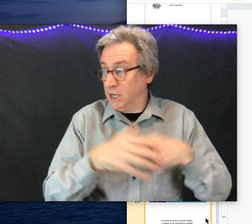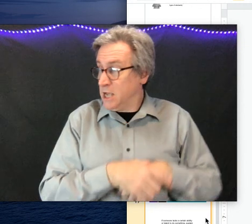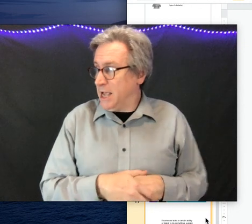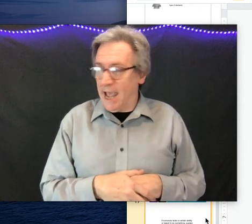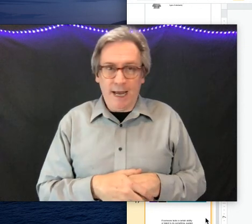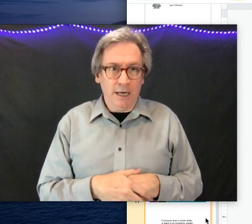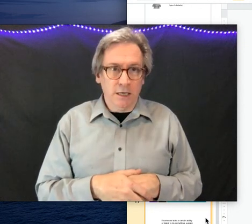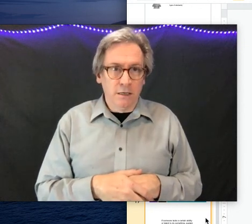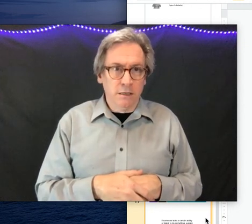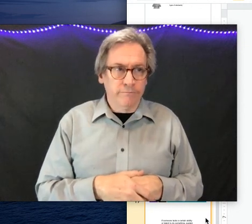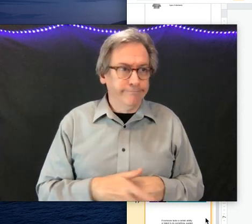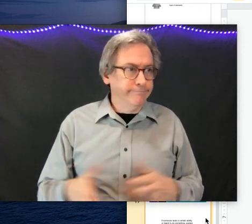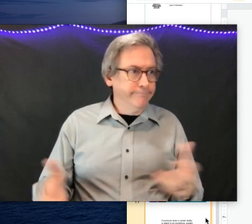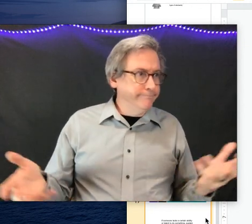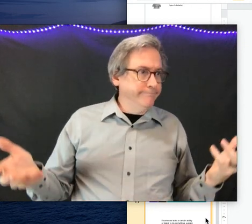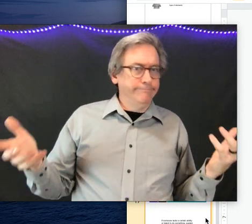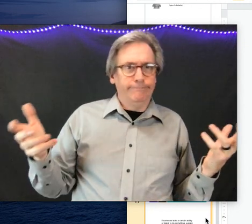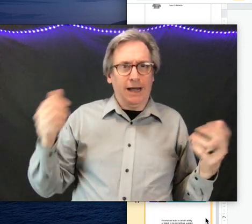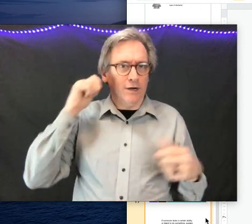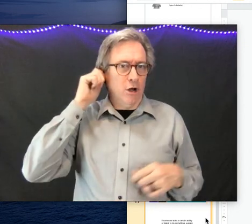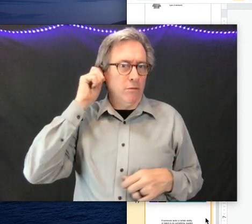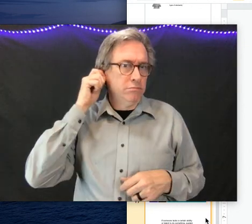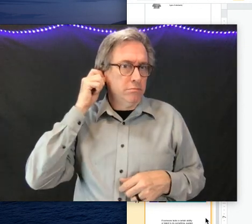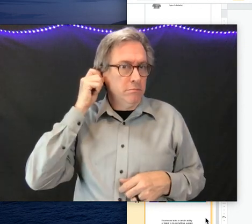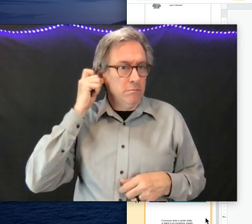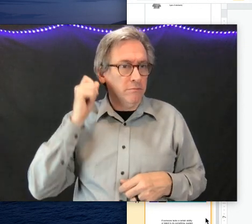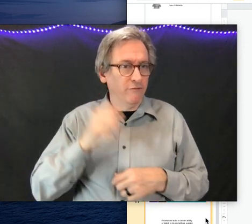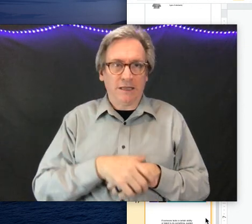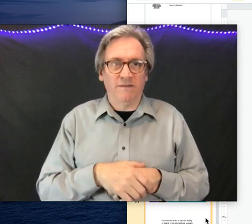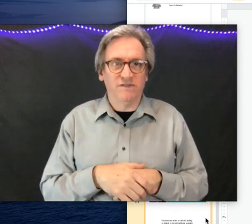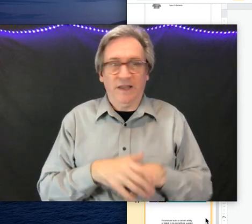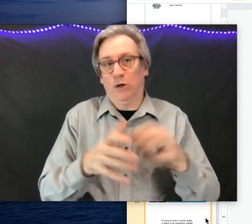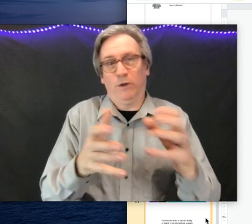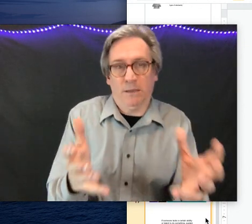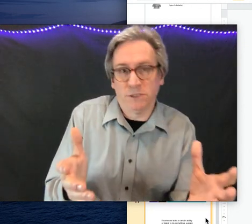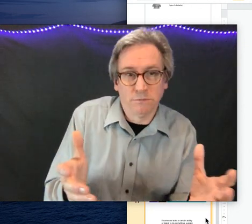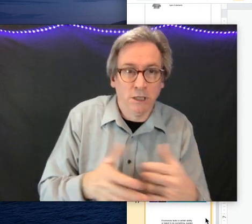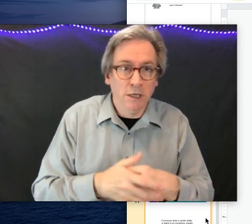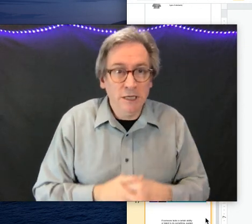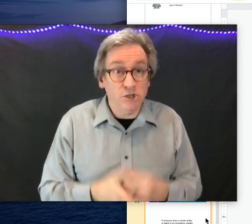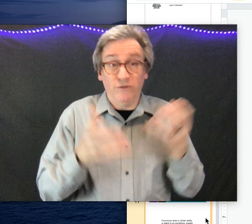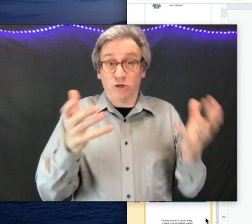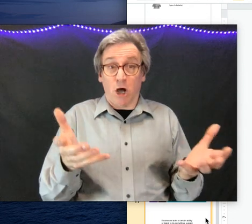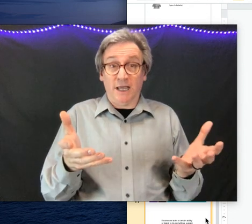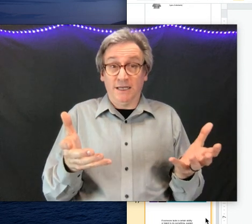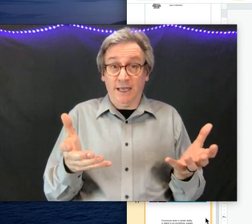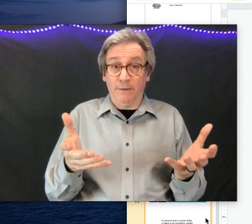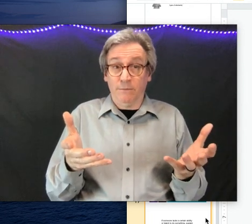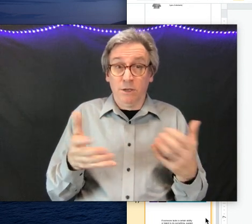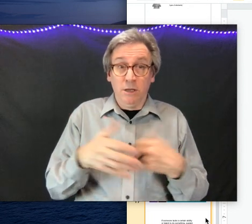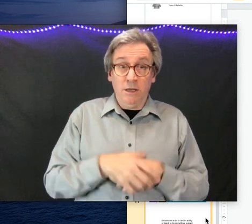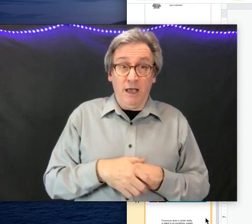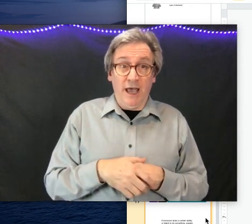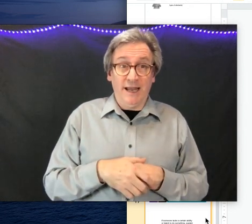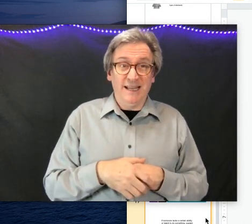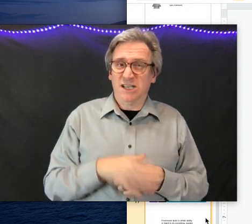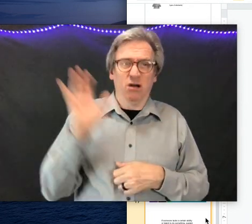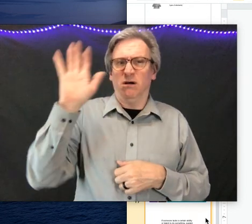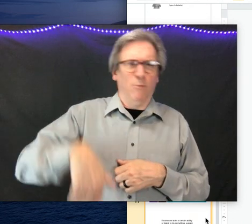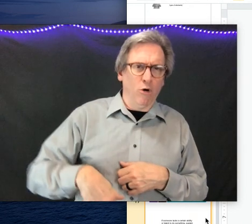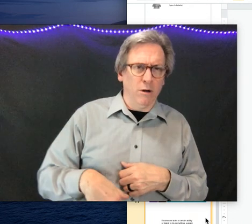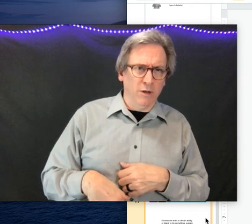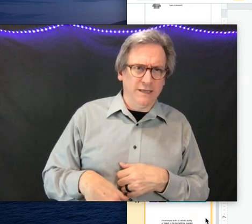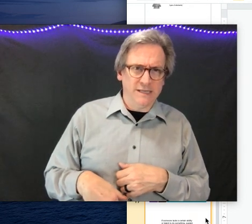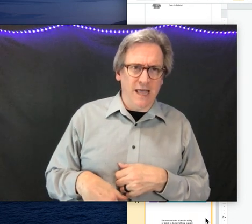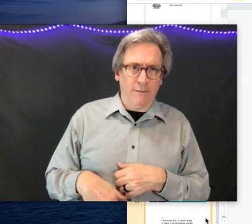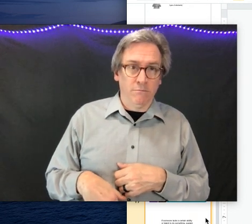Vickery, and I don't know, Vic loves video games. So if you're talking to him and he says, "Oh,